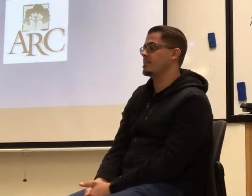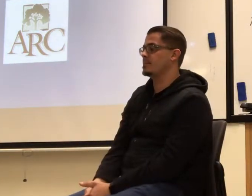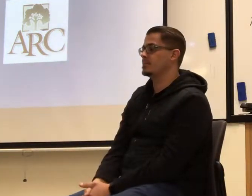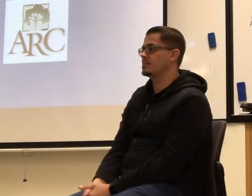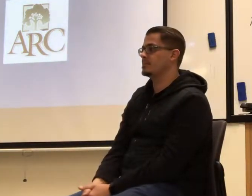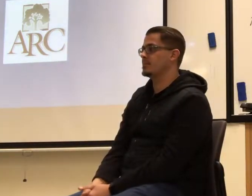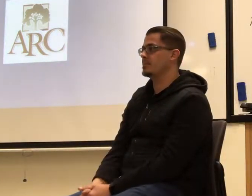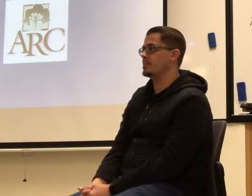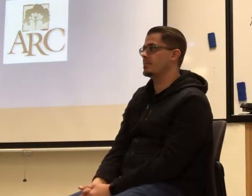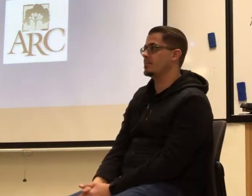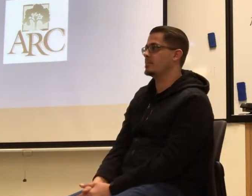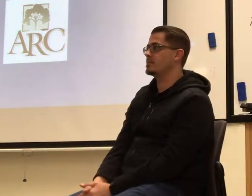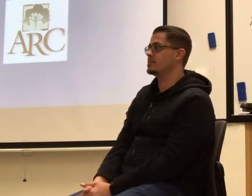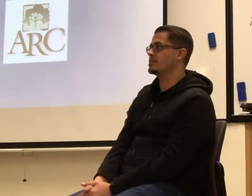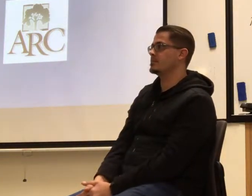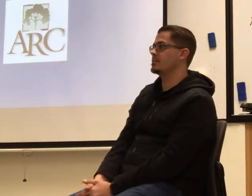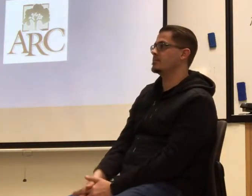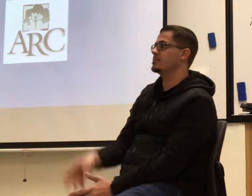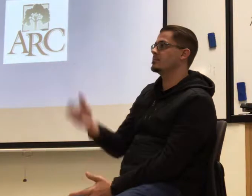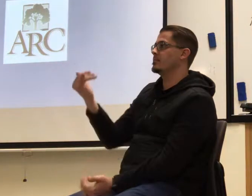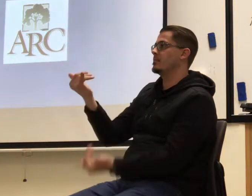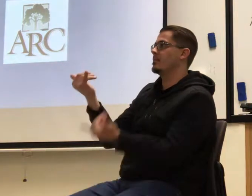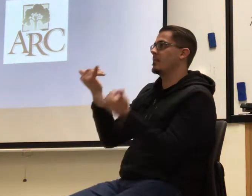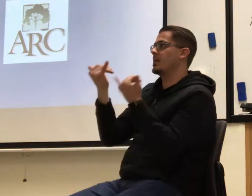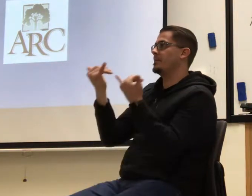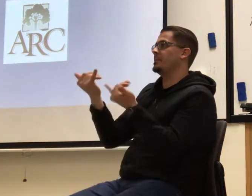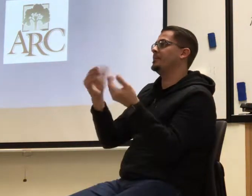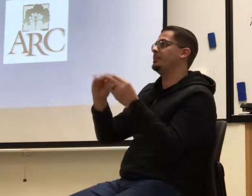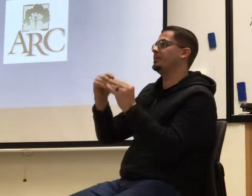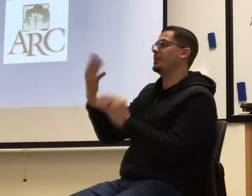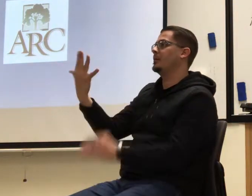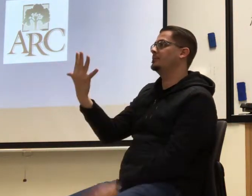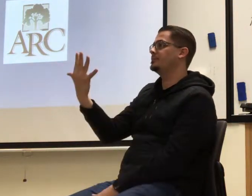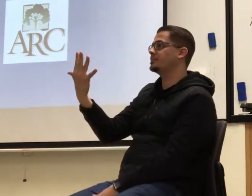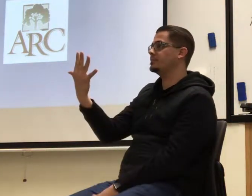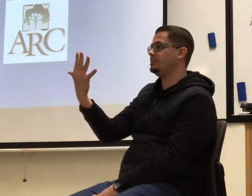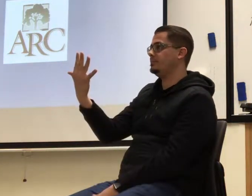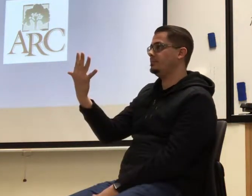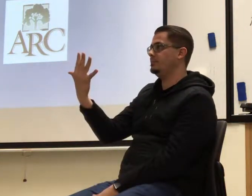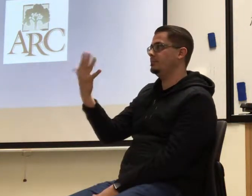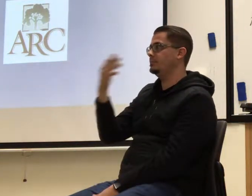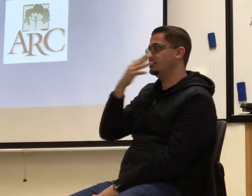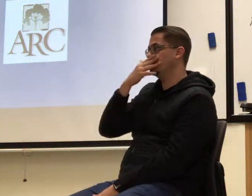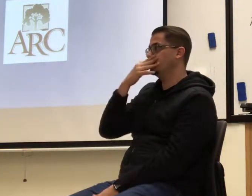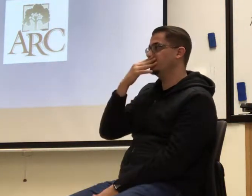We got to number 4, right? So we're on number 5, is that correct? Yeah. Number 5, yes, thank you.